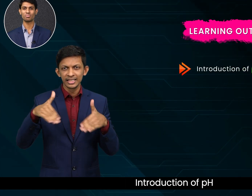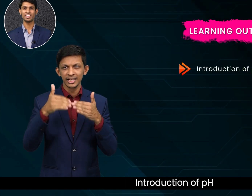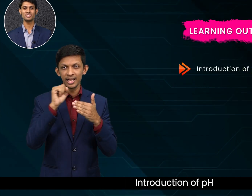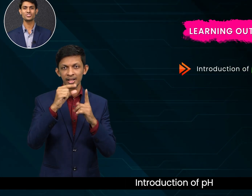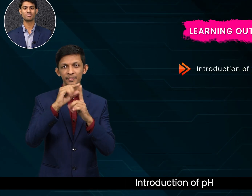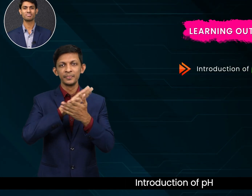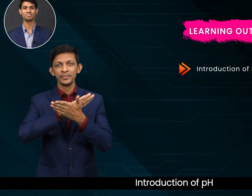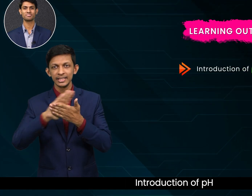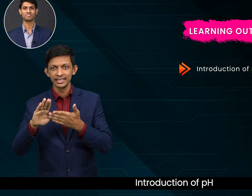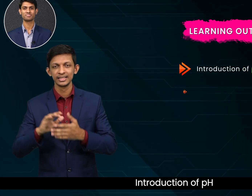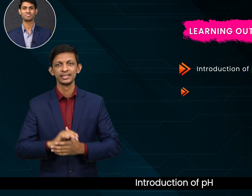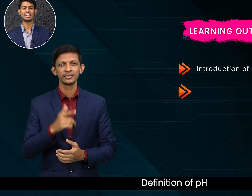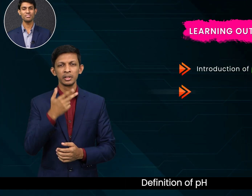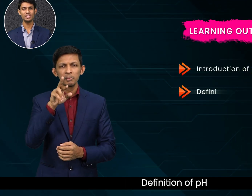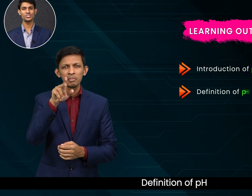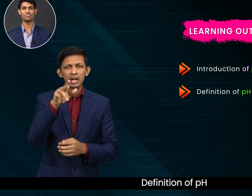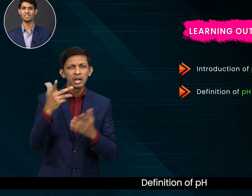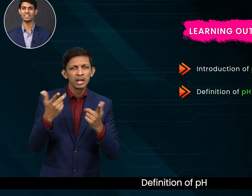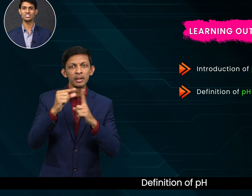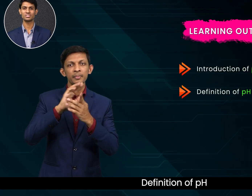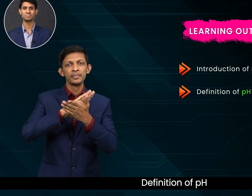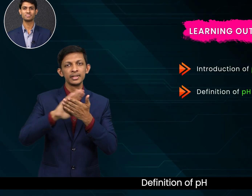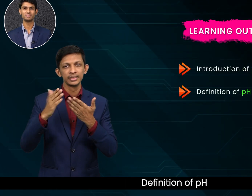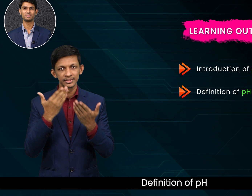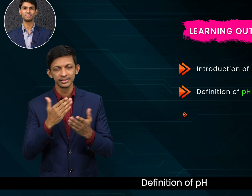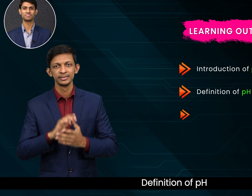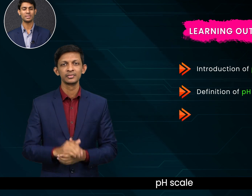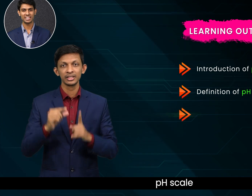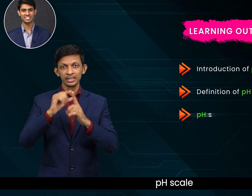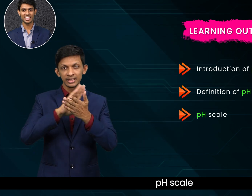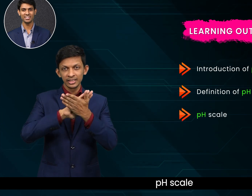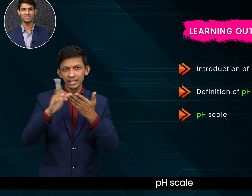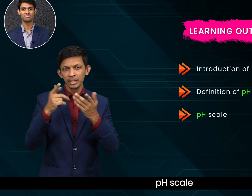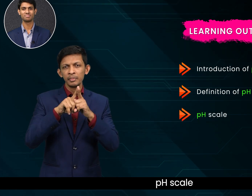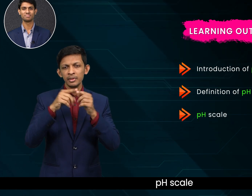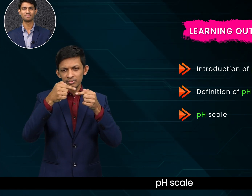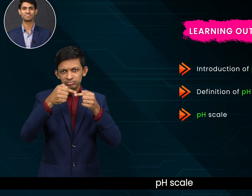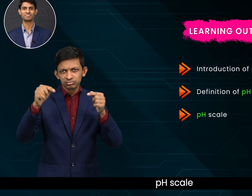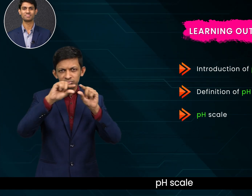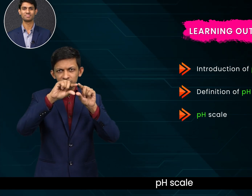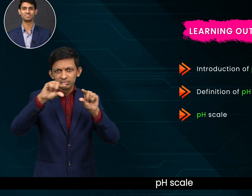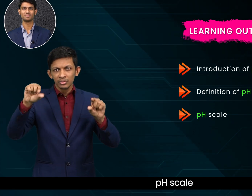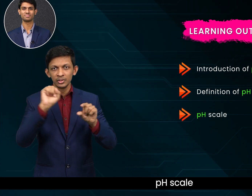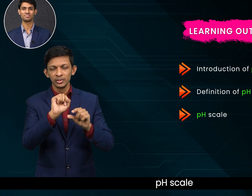introduction of pH, definition of pH, pH scale,